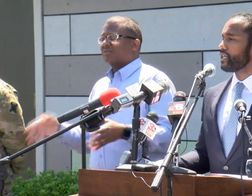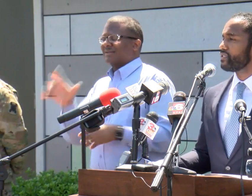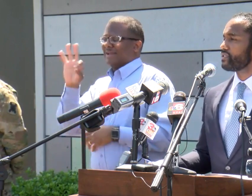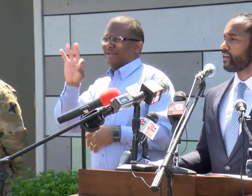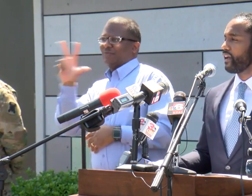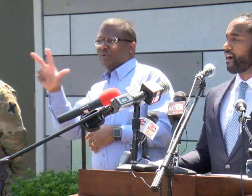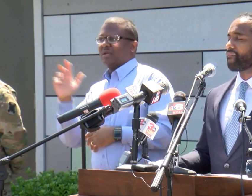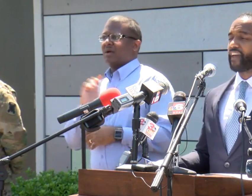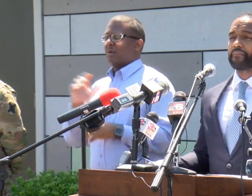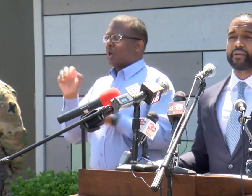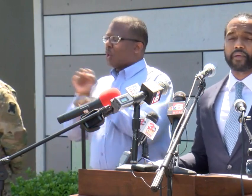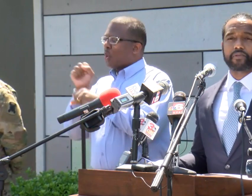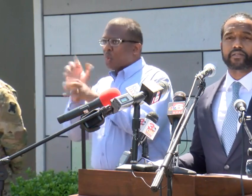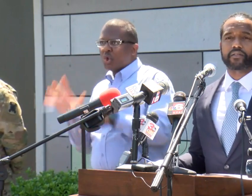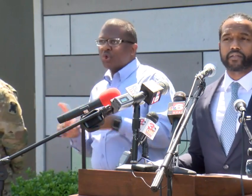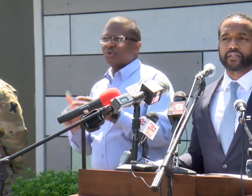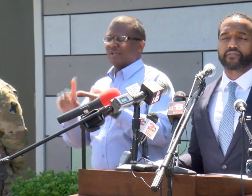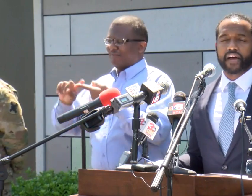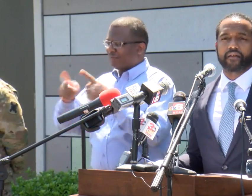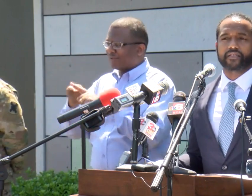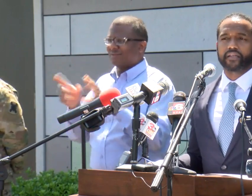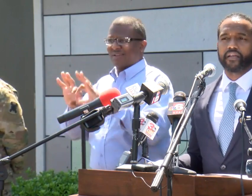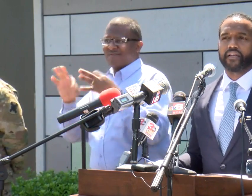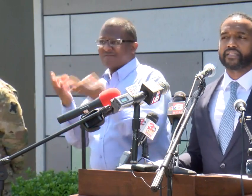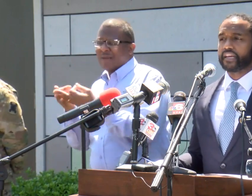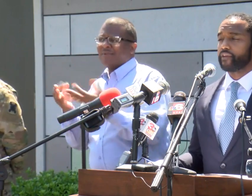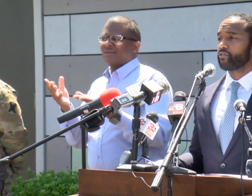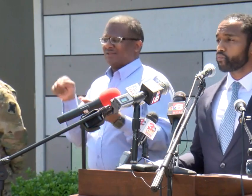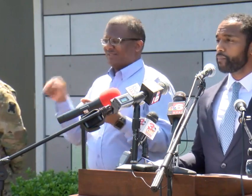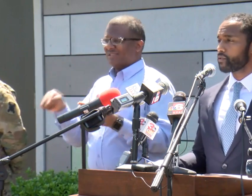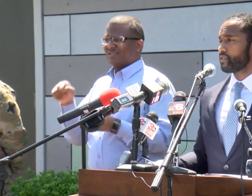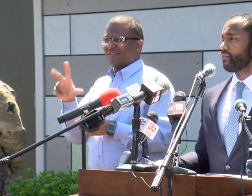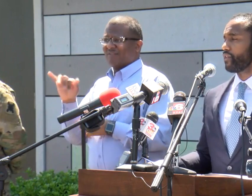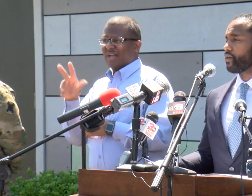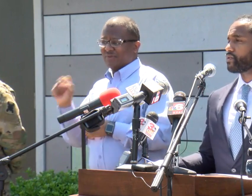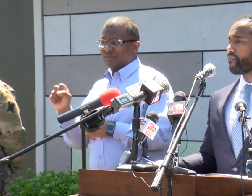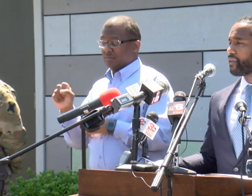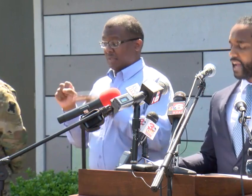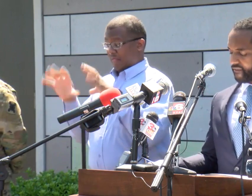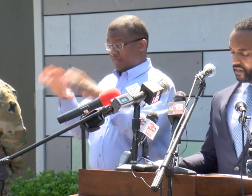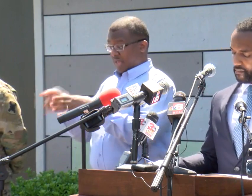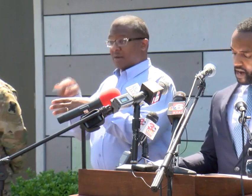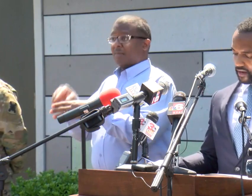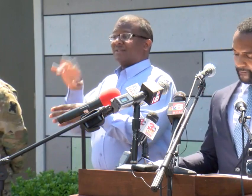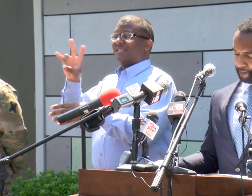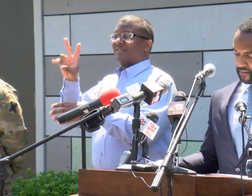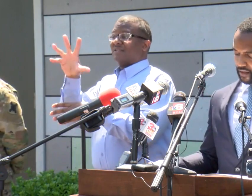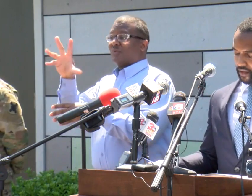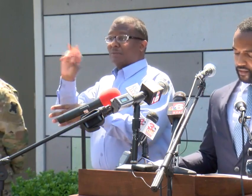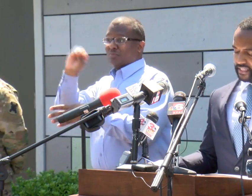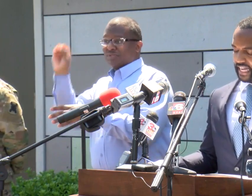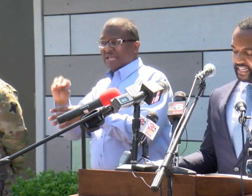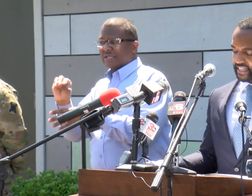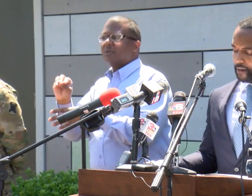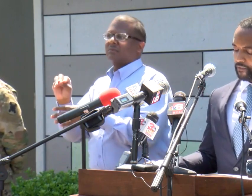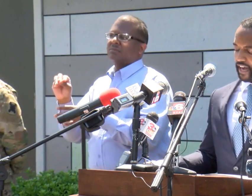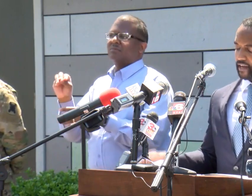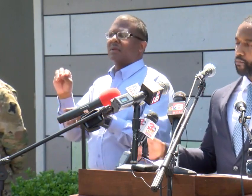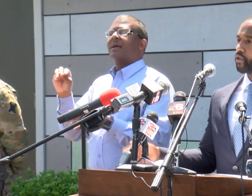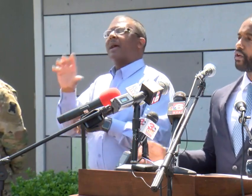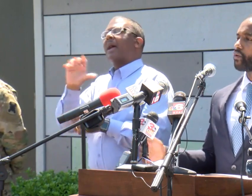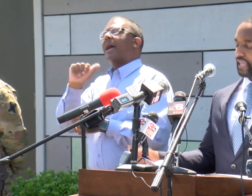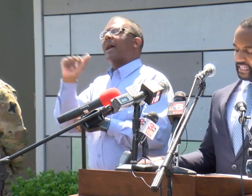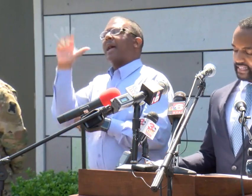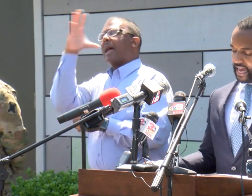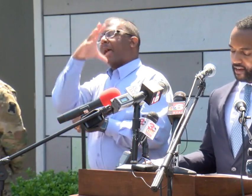our friends, and our family members to this virus. 73% of those have been African American. The state is now